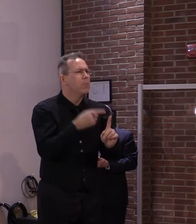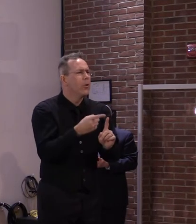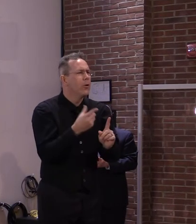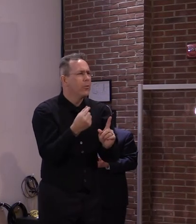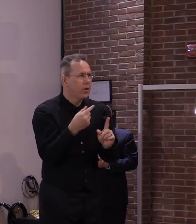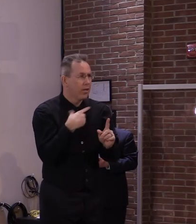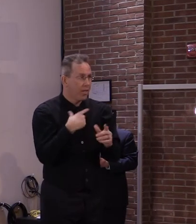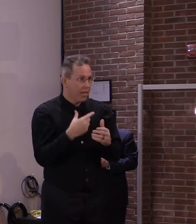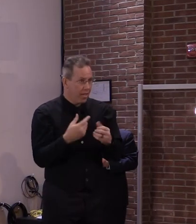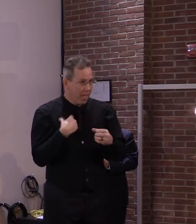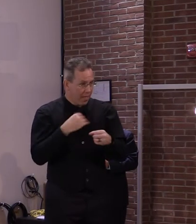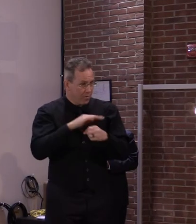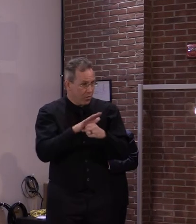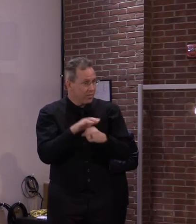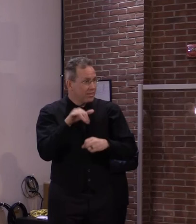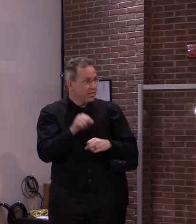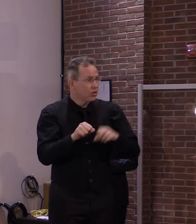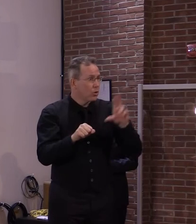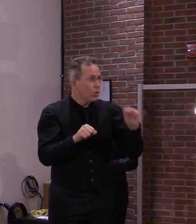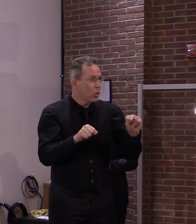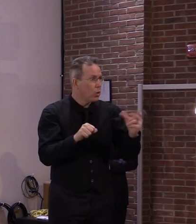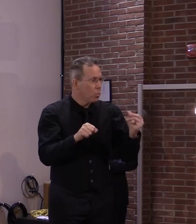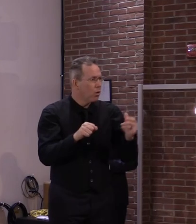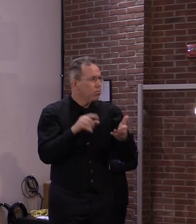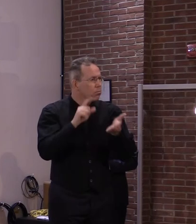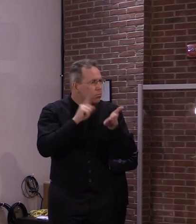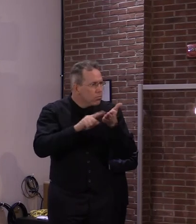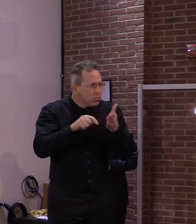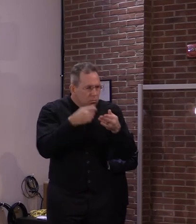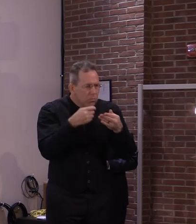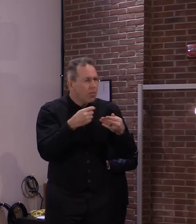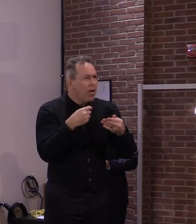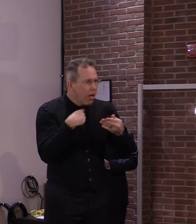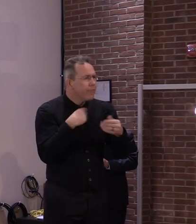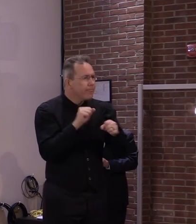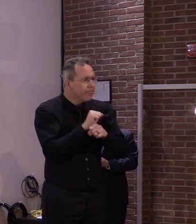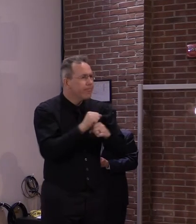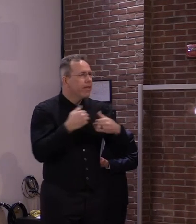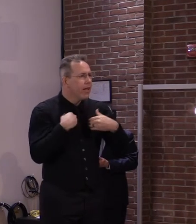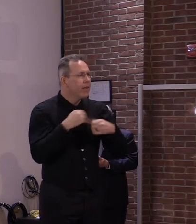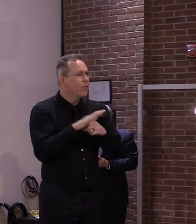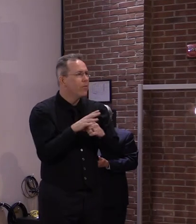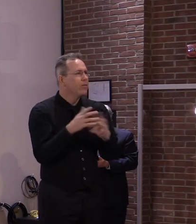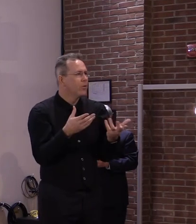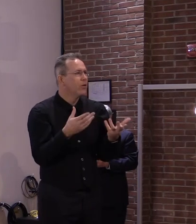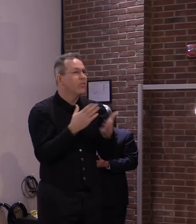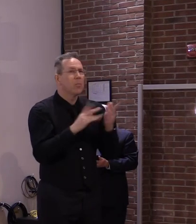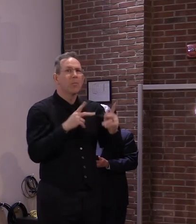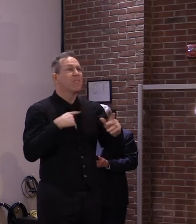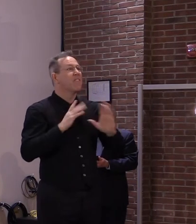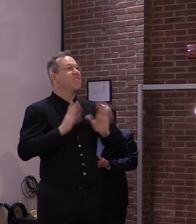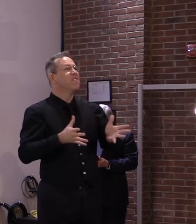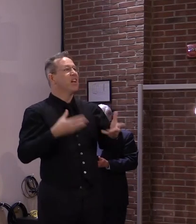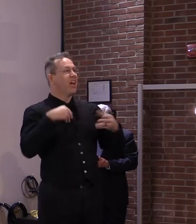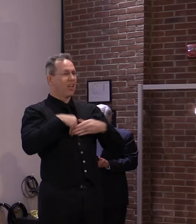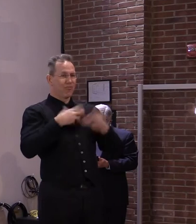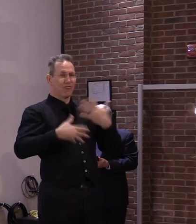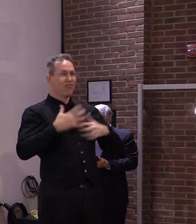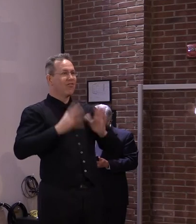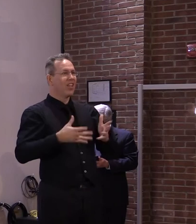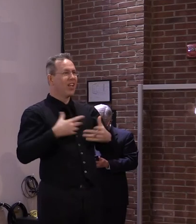find people who are asymptomatic and let them know if they're harboring the disease or not so that good outcomes can occur on a